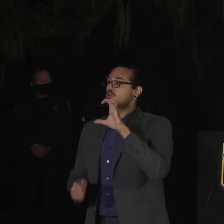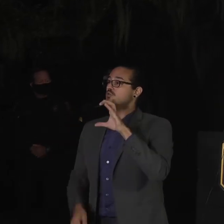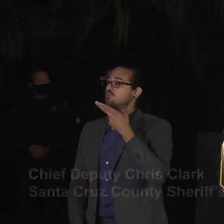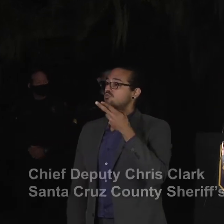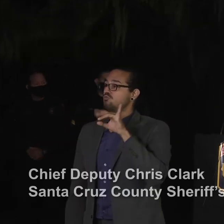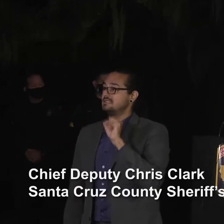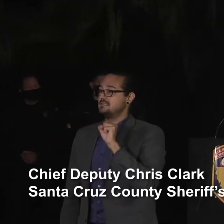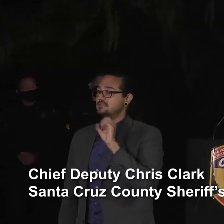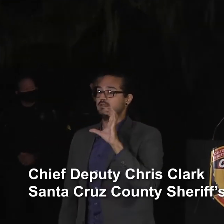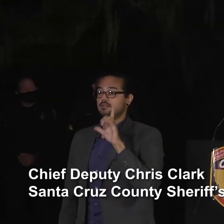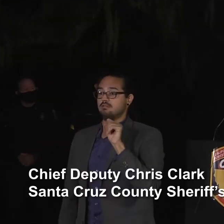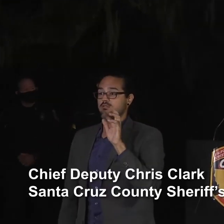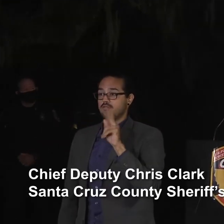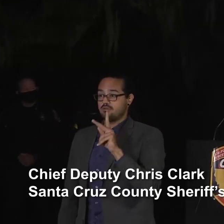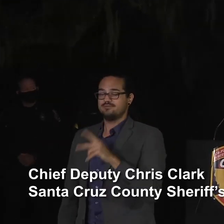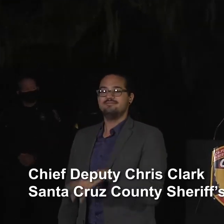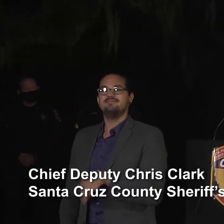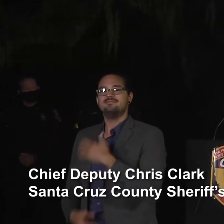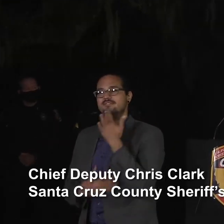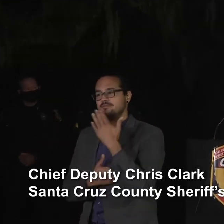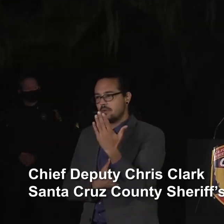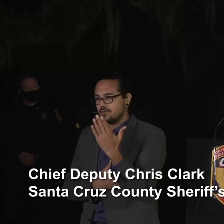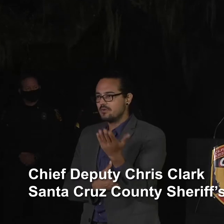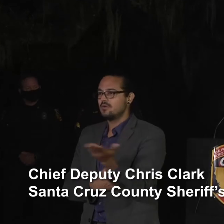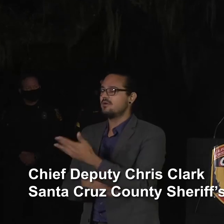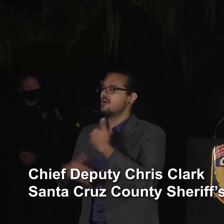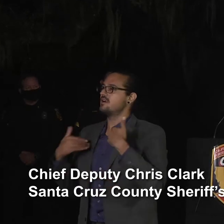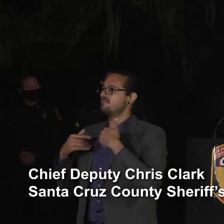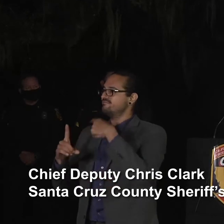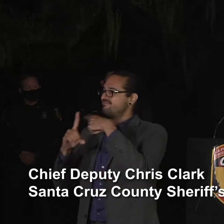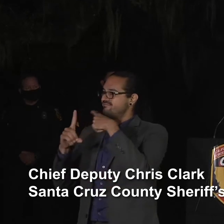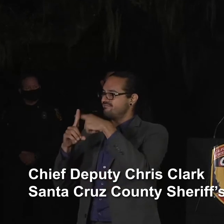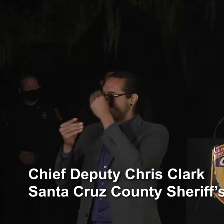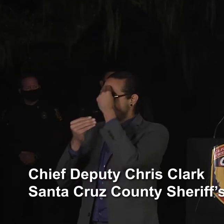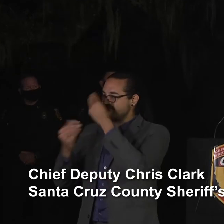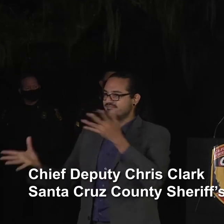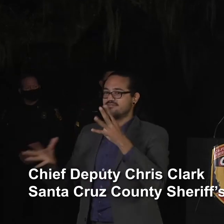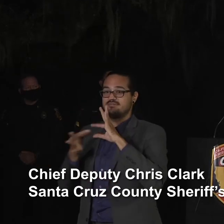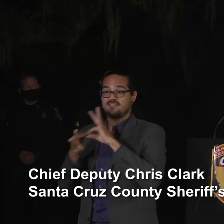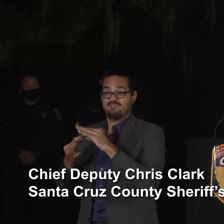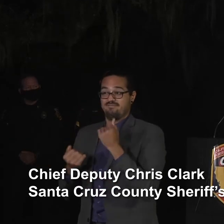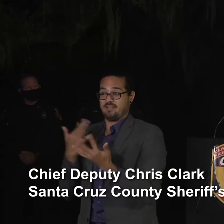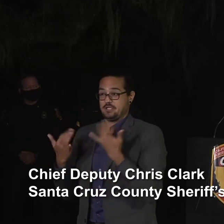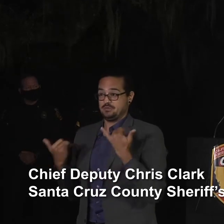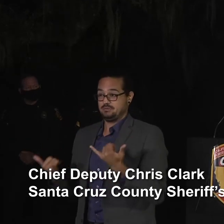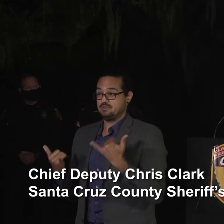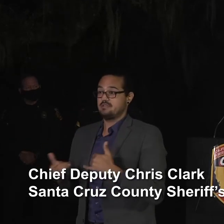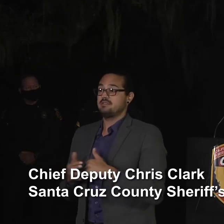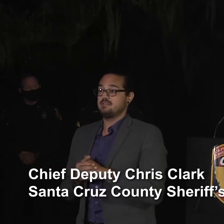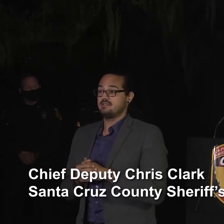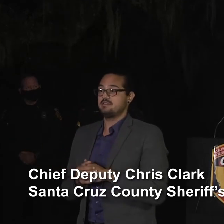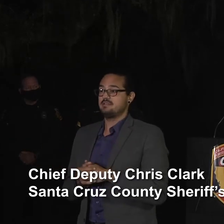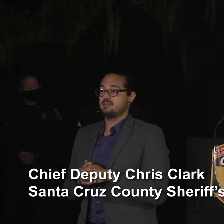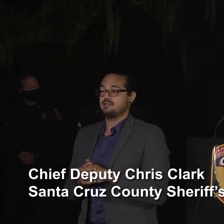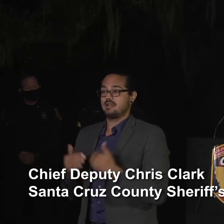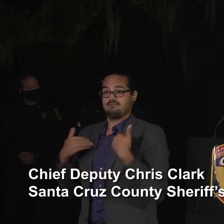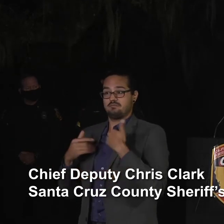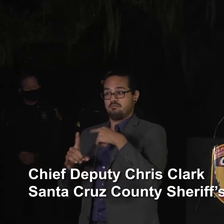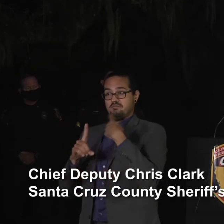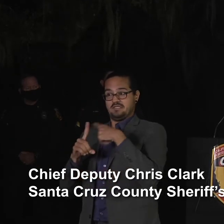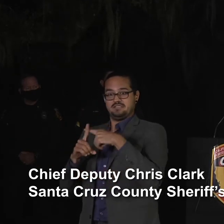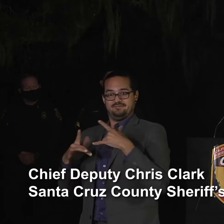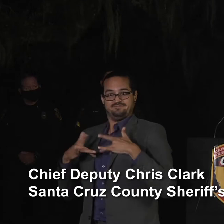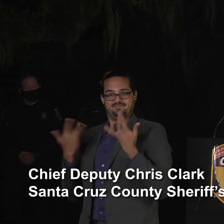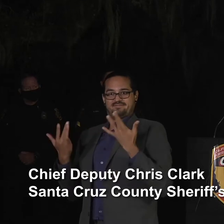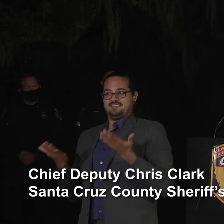Well, good morning. So some positive news on the fire, and from our standpoint, a little positive news from us. And really, the report I